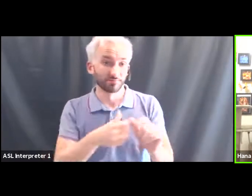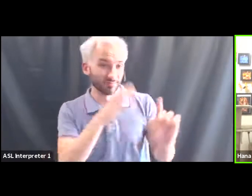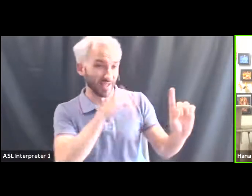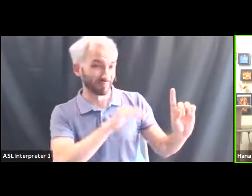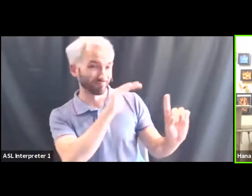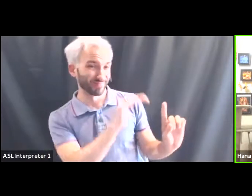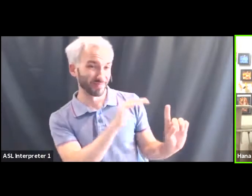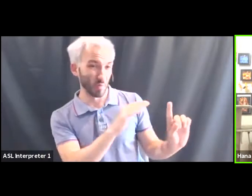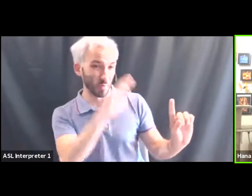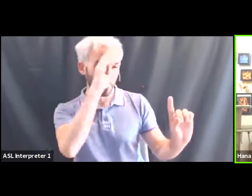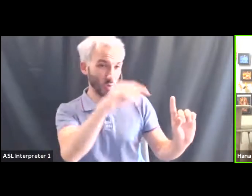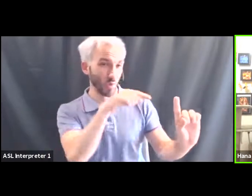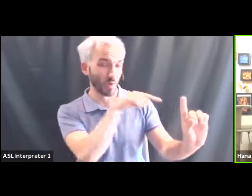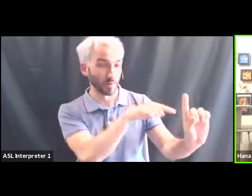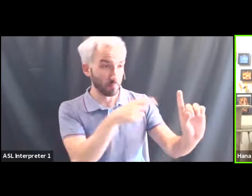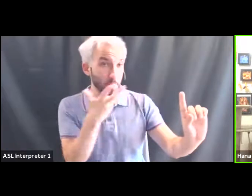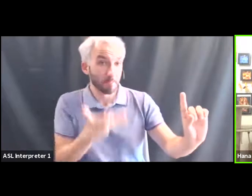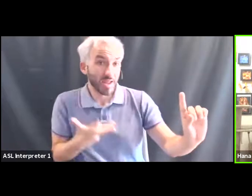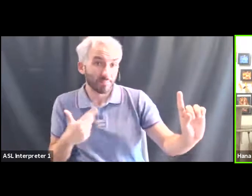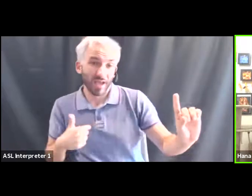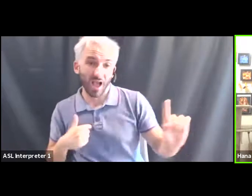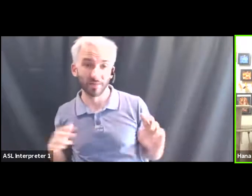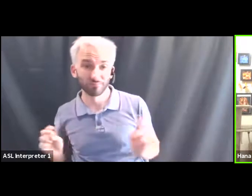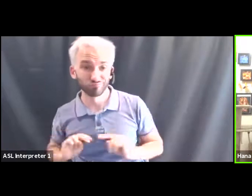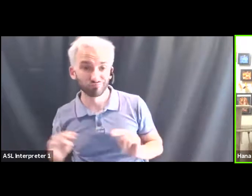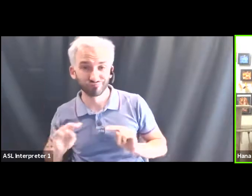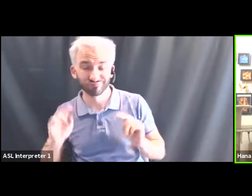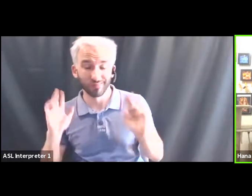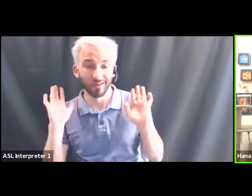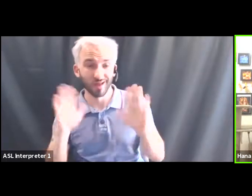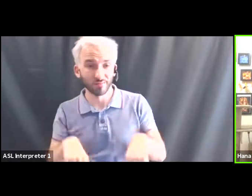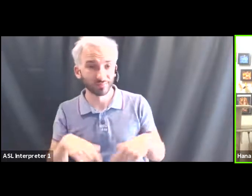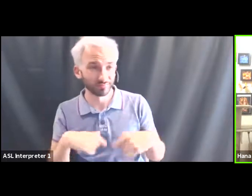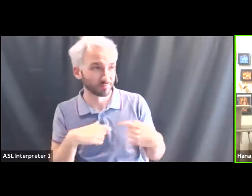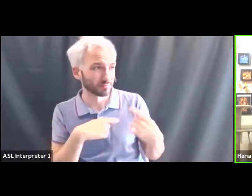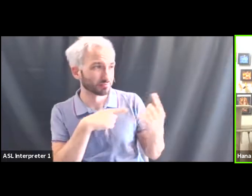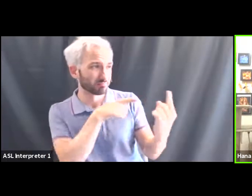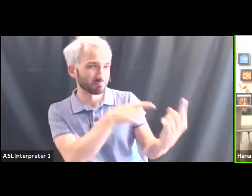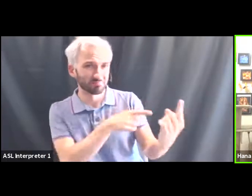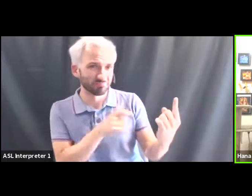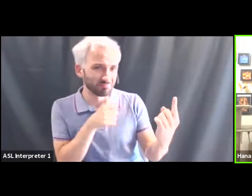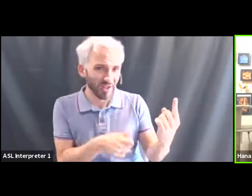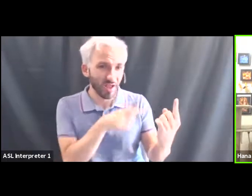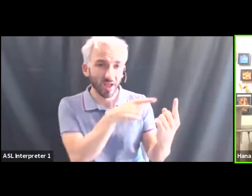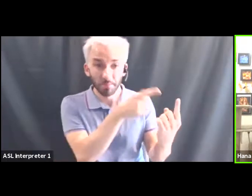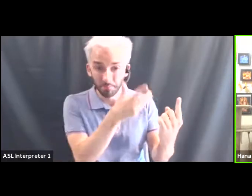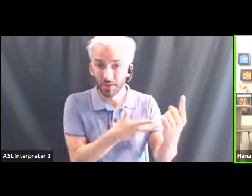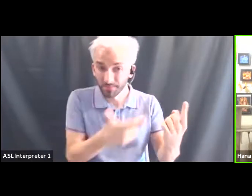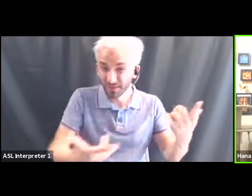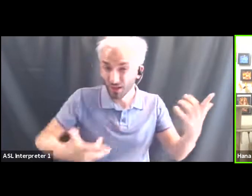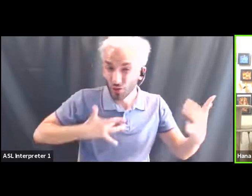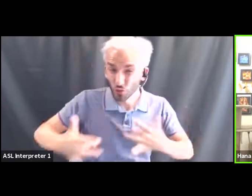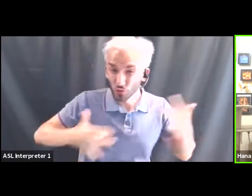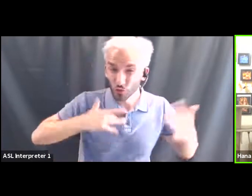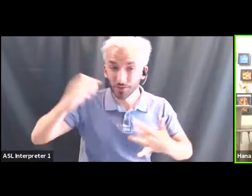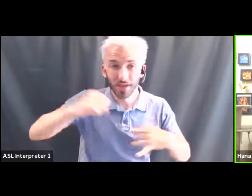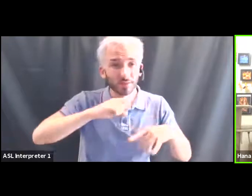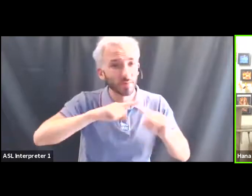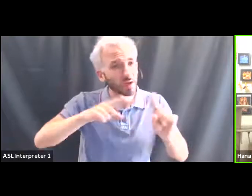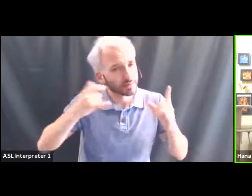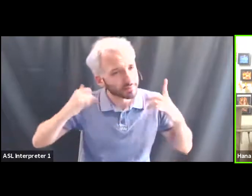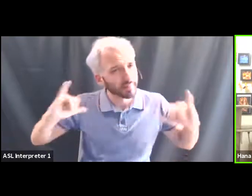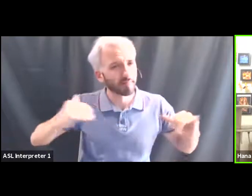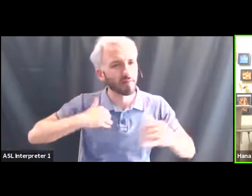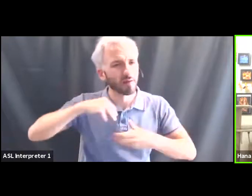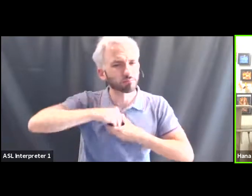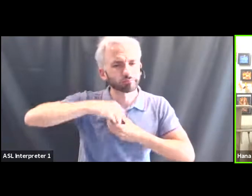he shouldn't have to be jaded. Even though he was concerned, he was also a child with a tremendous amount of hope.